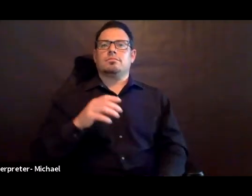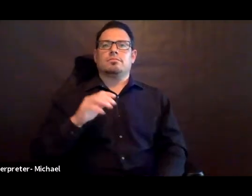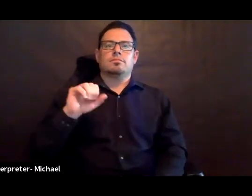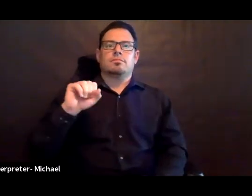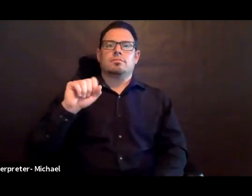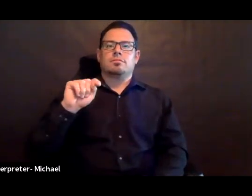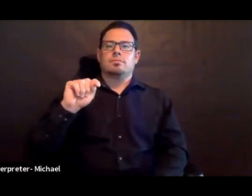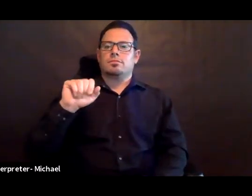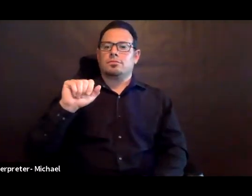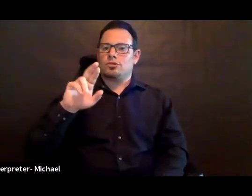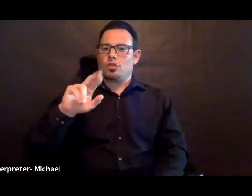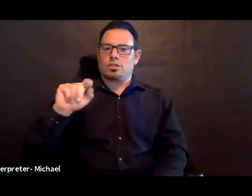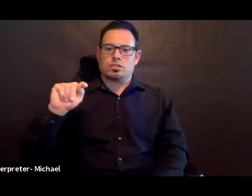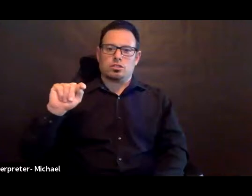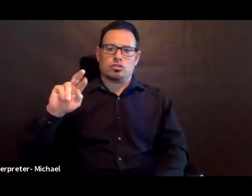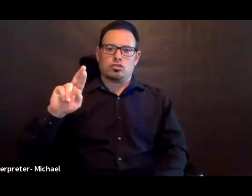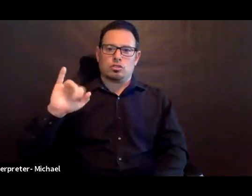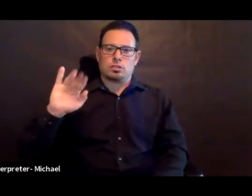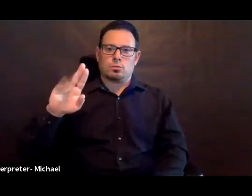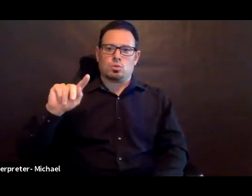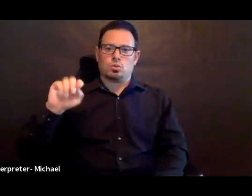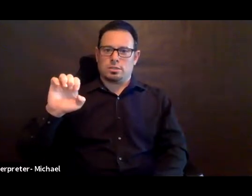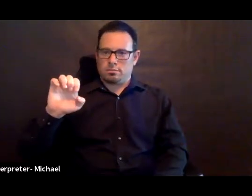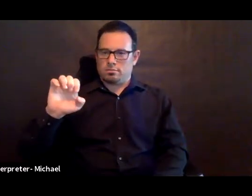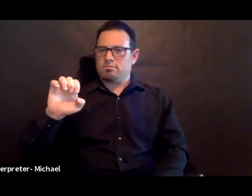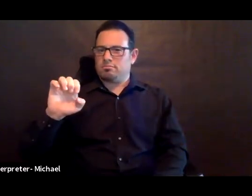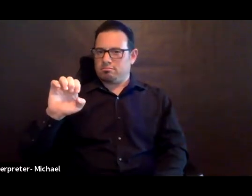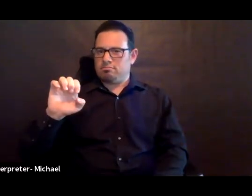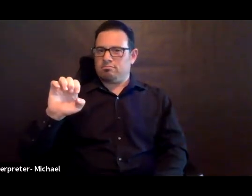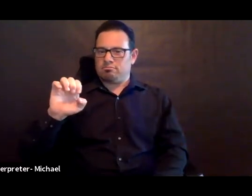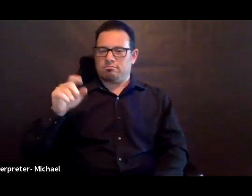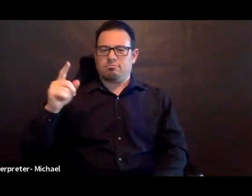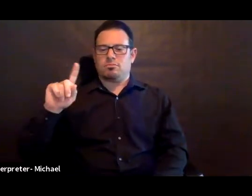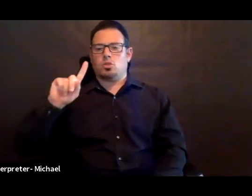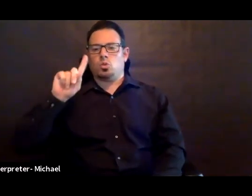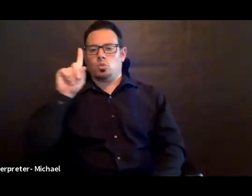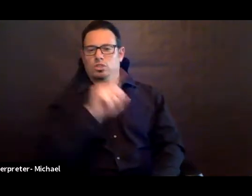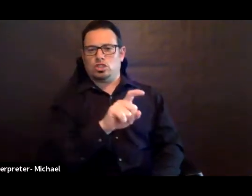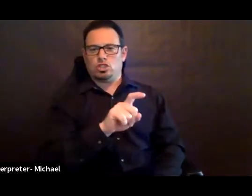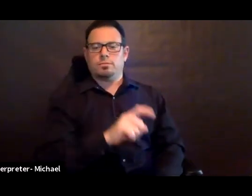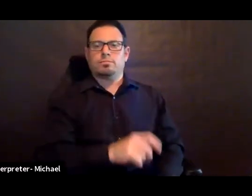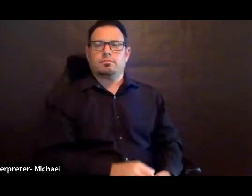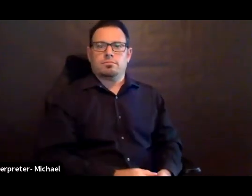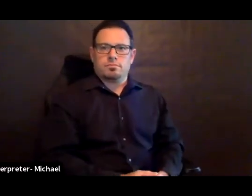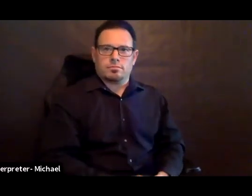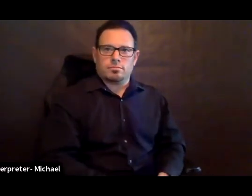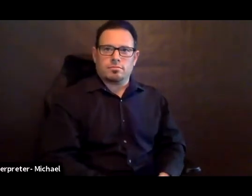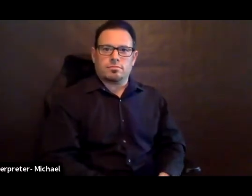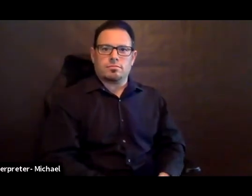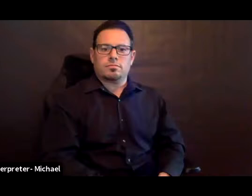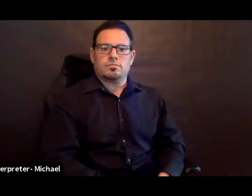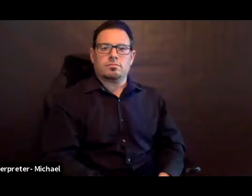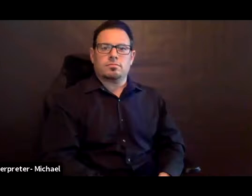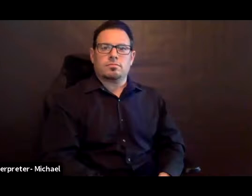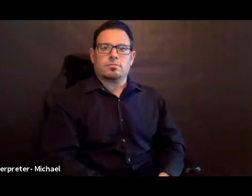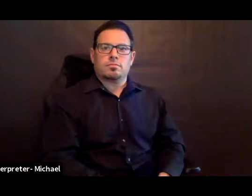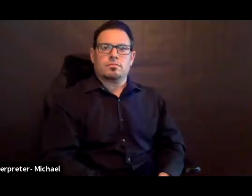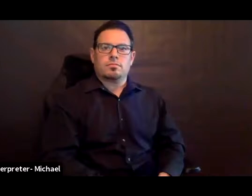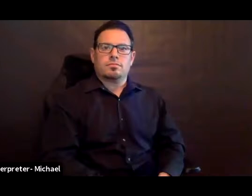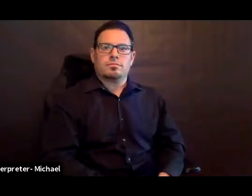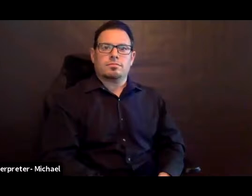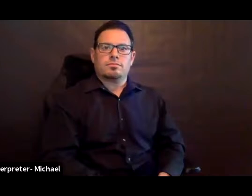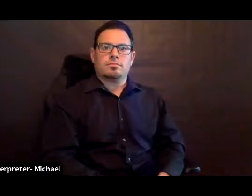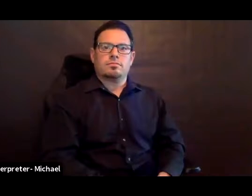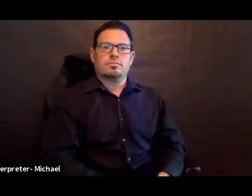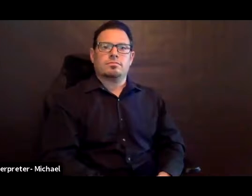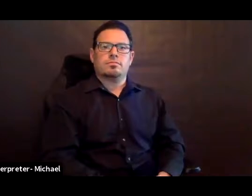Hi. So today we saw Mayo announce a vaccine mandate, although with an opt-out clause for workers. VA required vaccination for